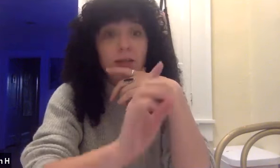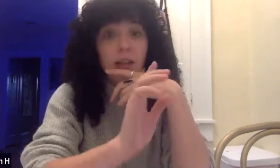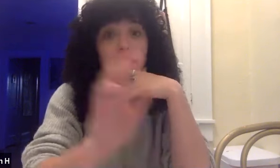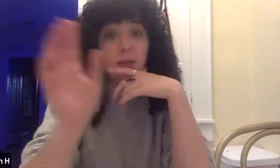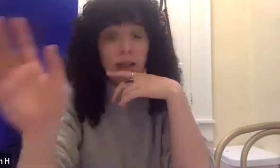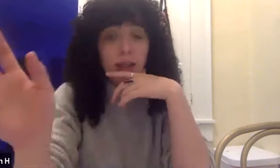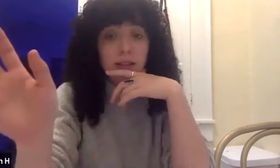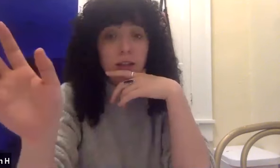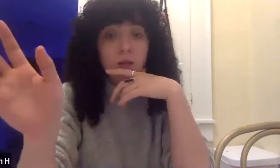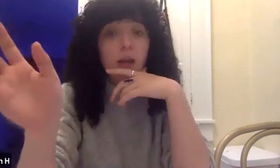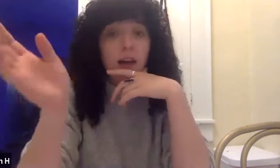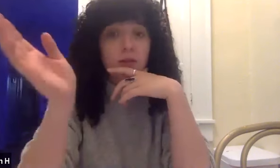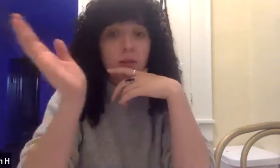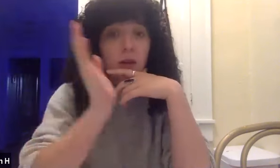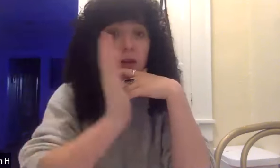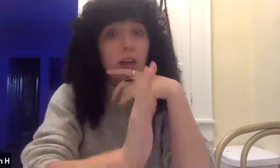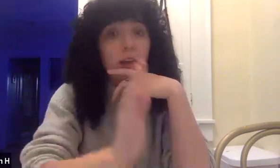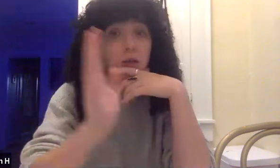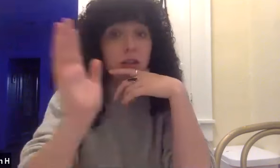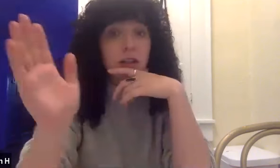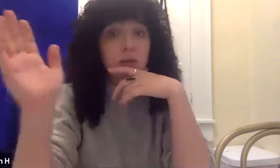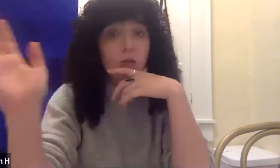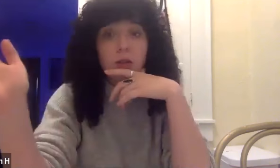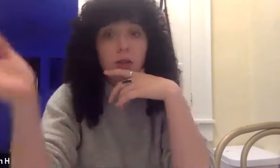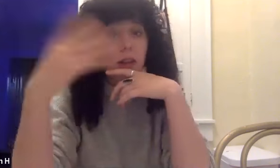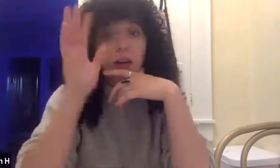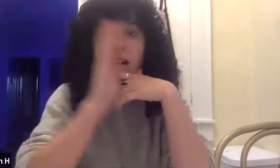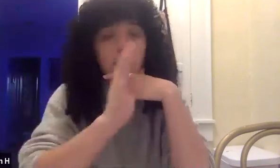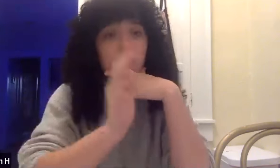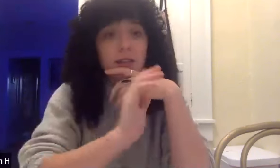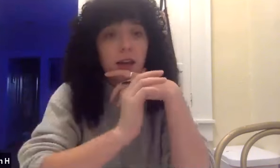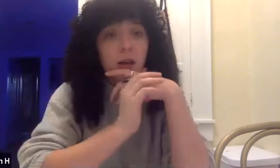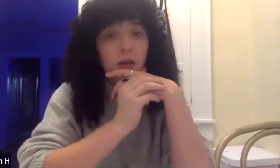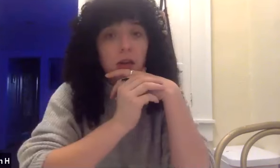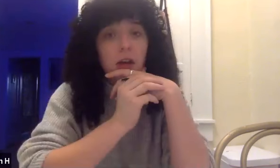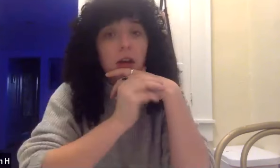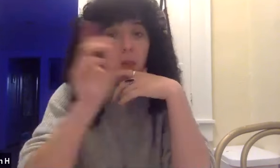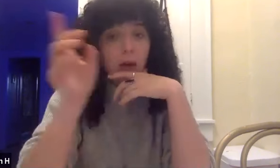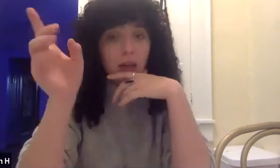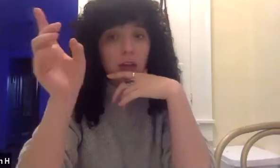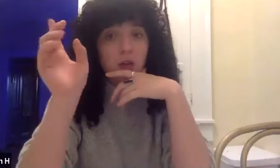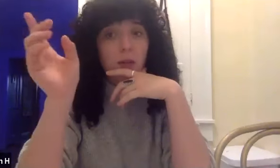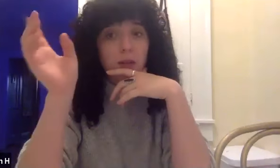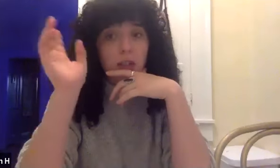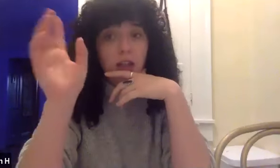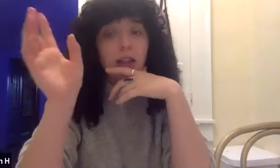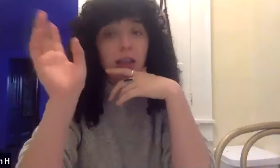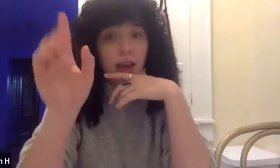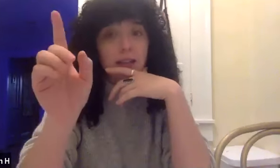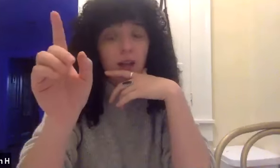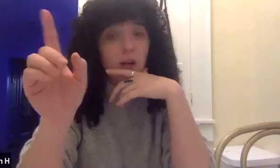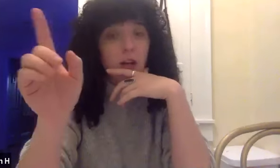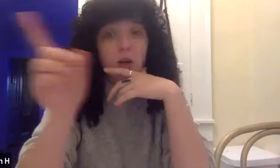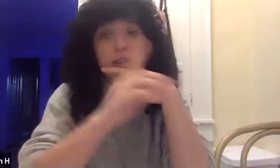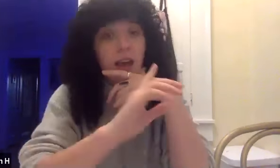the list of playlists, because we have some other video series we've been doing that are not ASL. but you should be able to click the ASL one and you could see